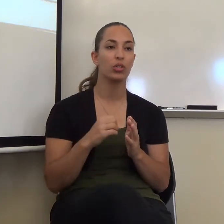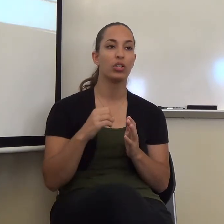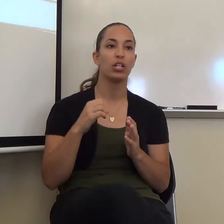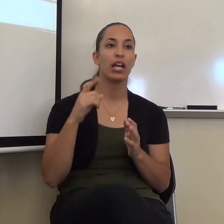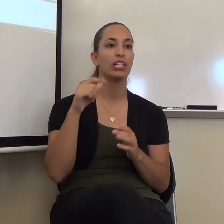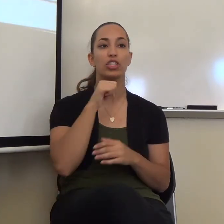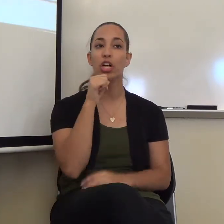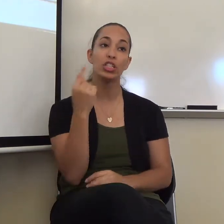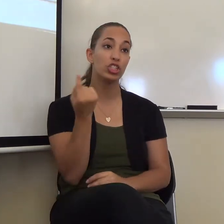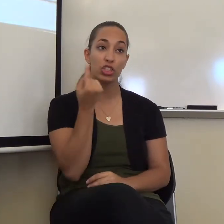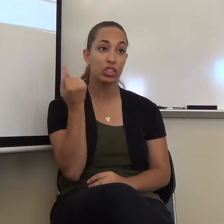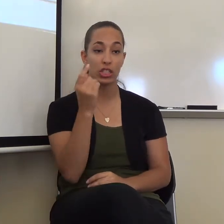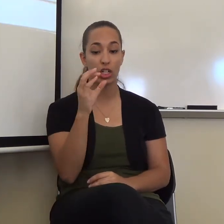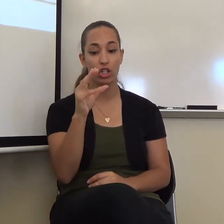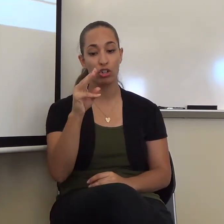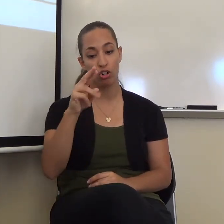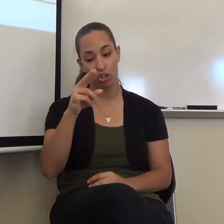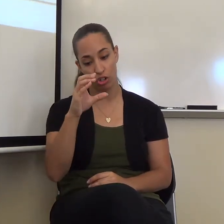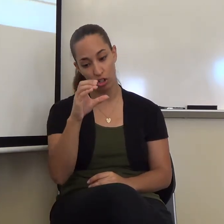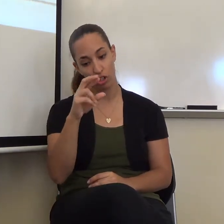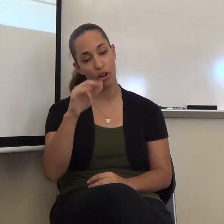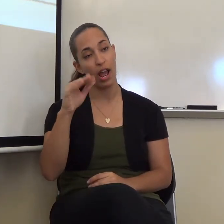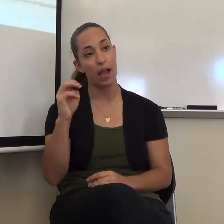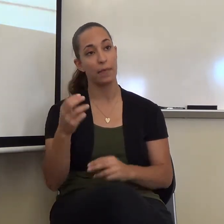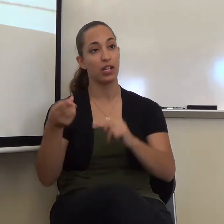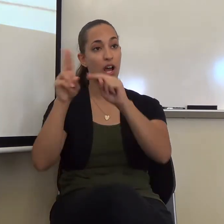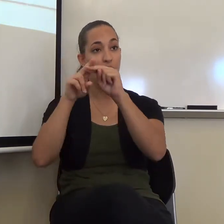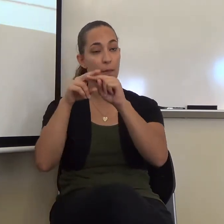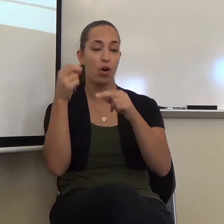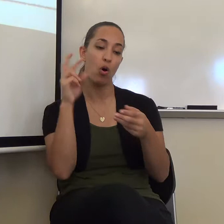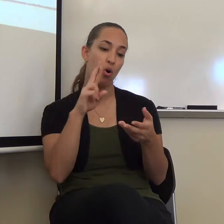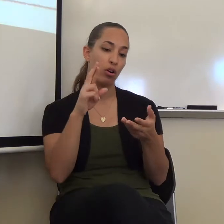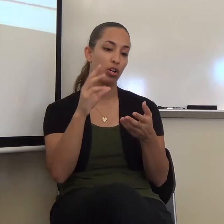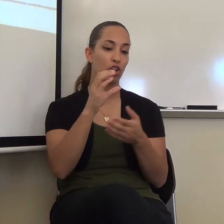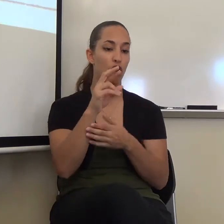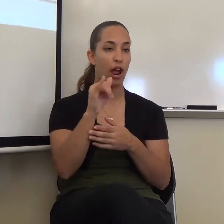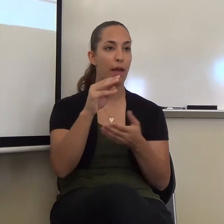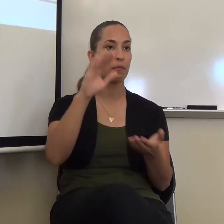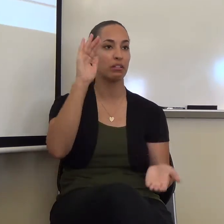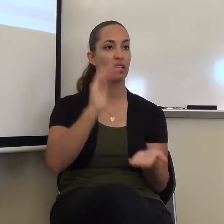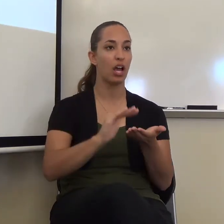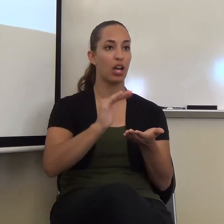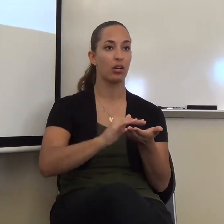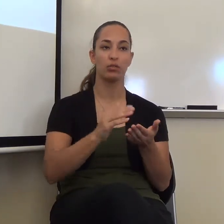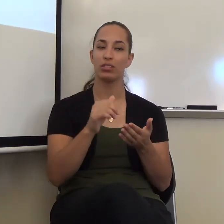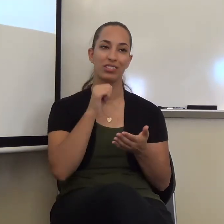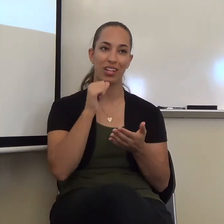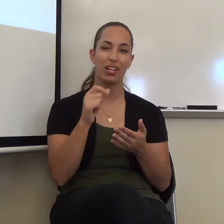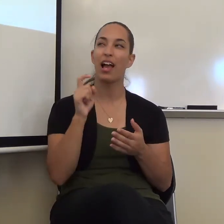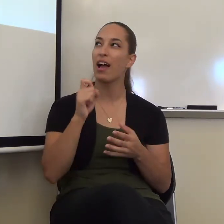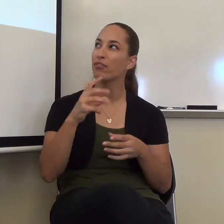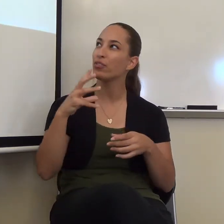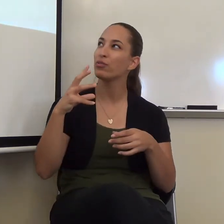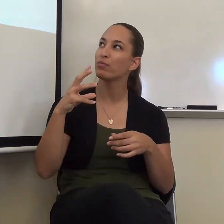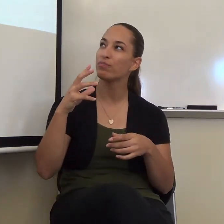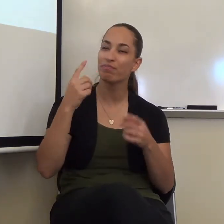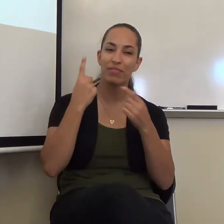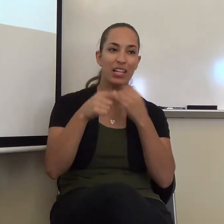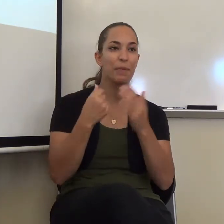up or crime is down. You have to take this into, okay? So you could